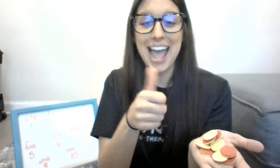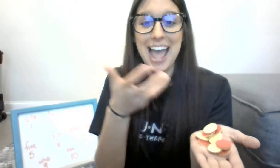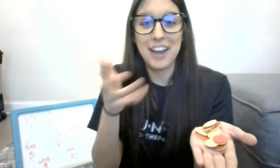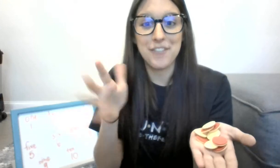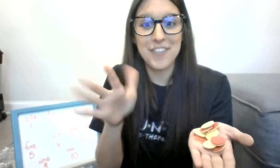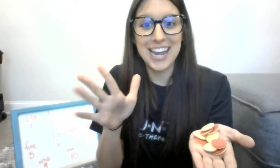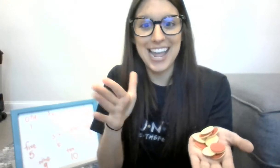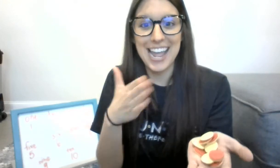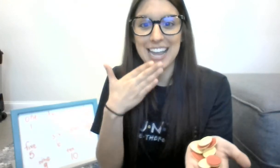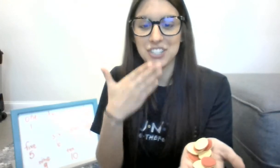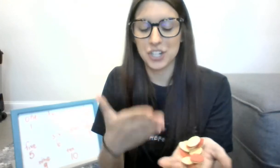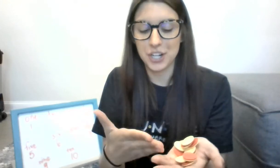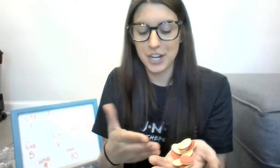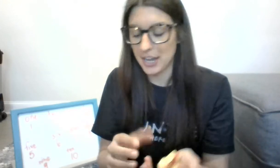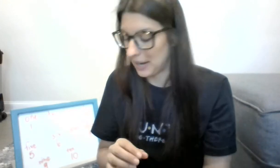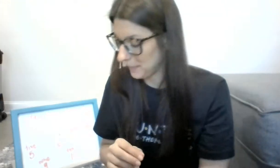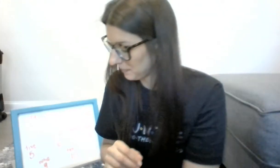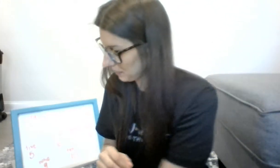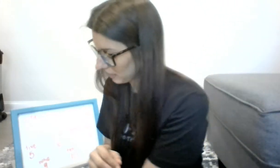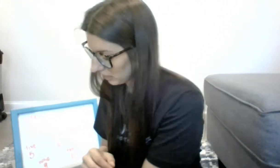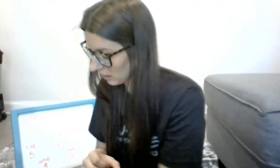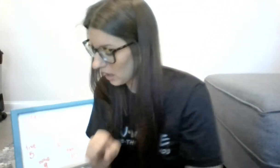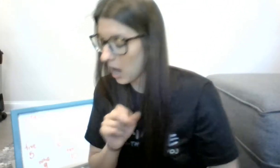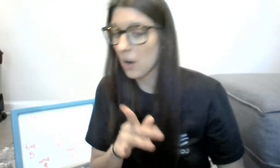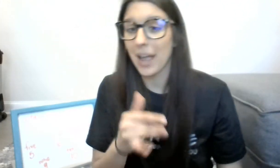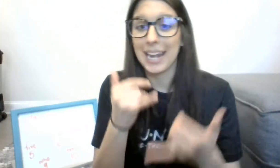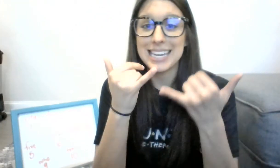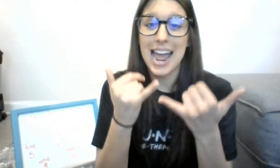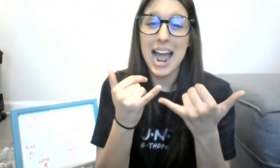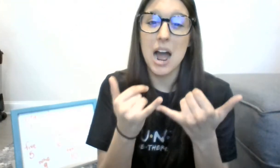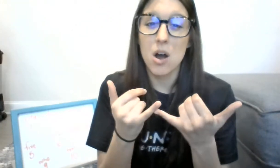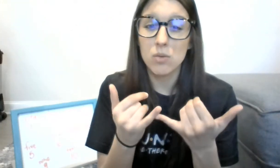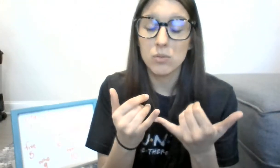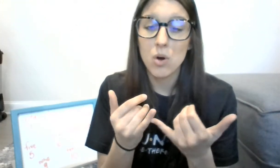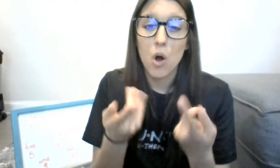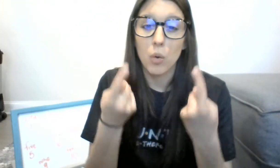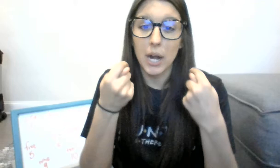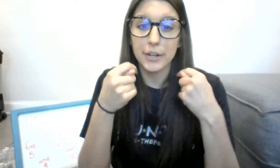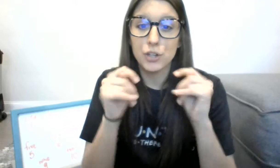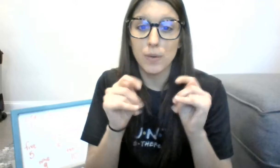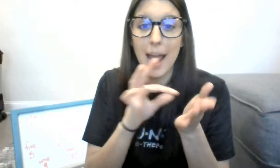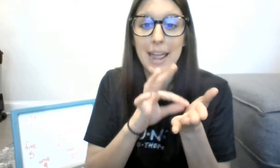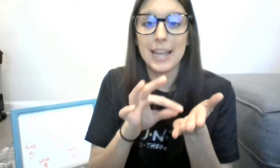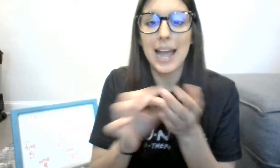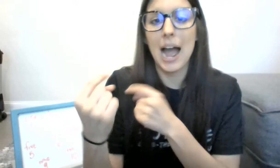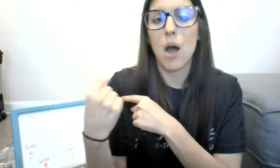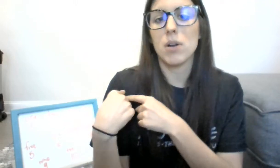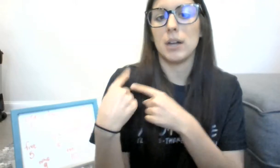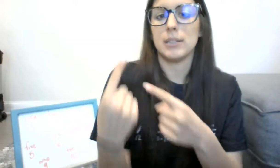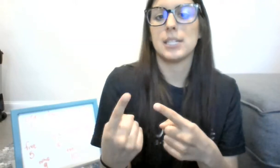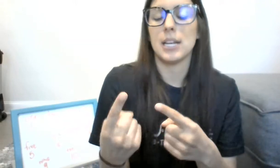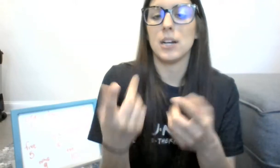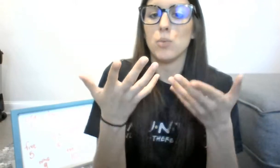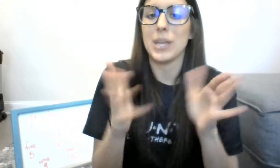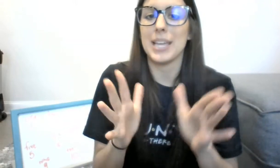10. Finished. Good. Okay, now we're going to try and count until we get